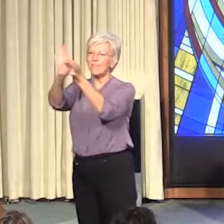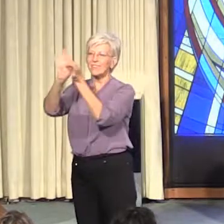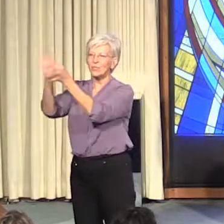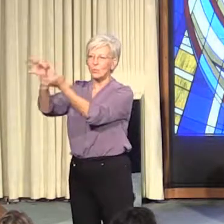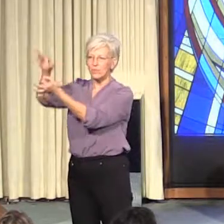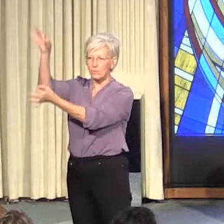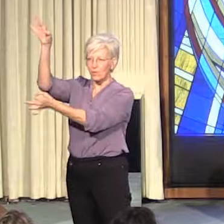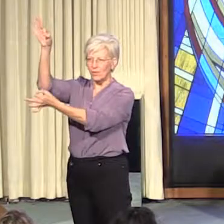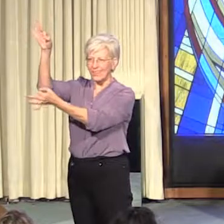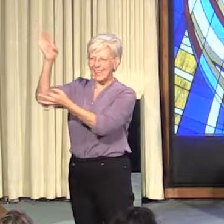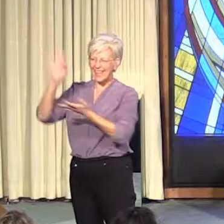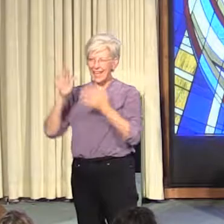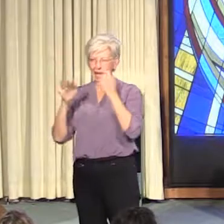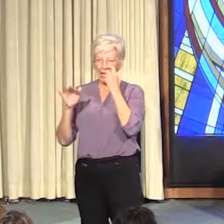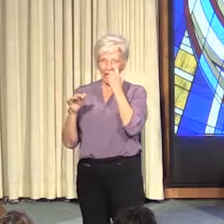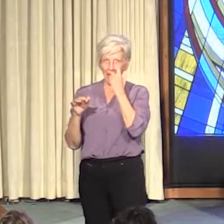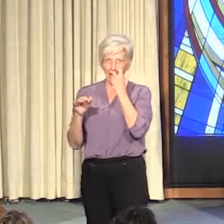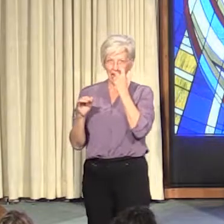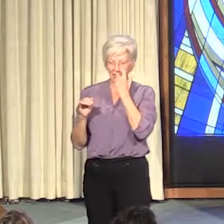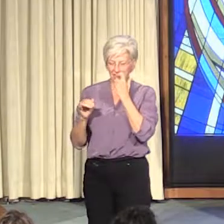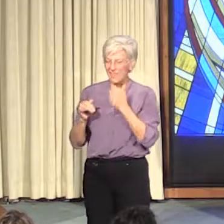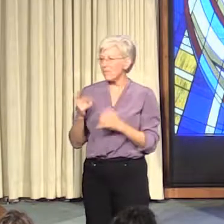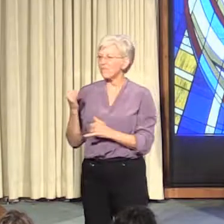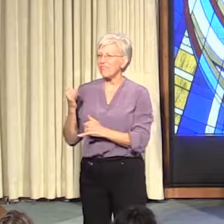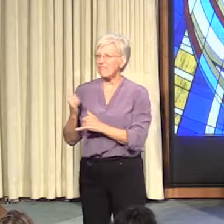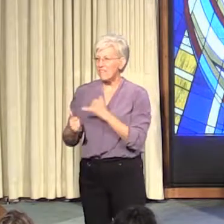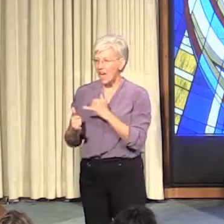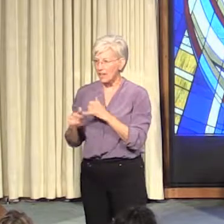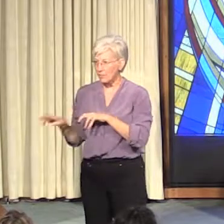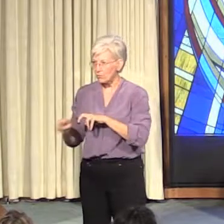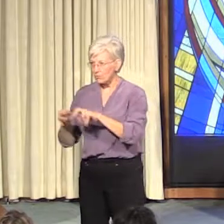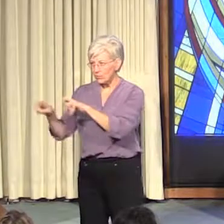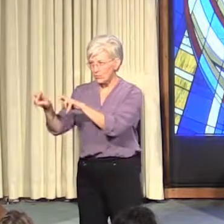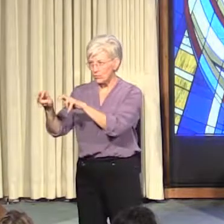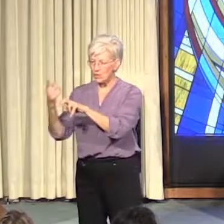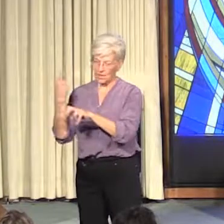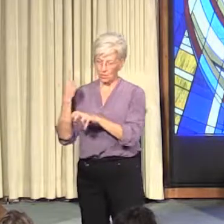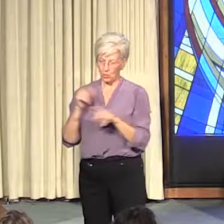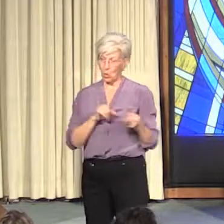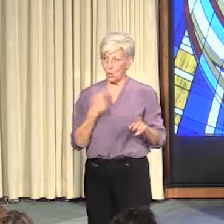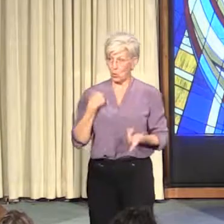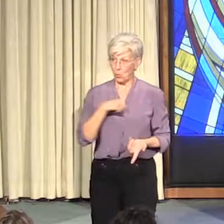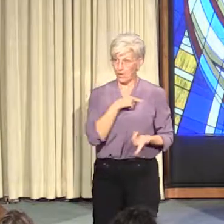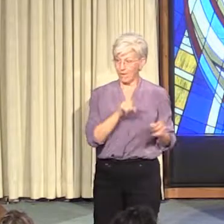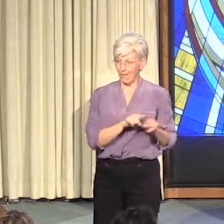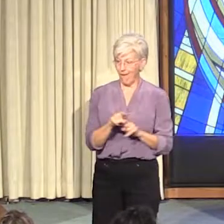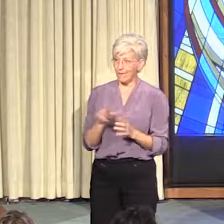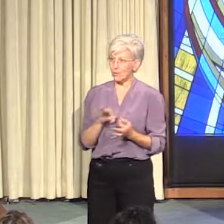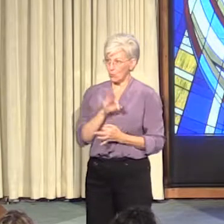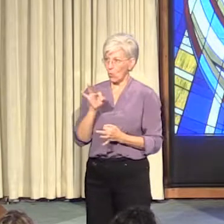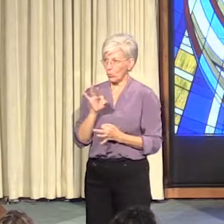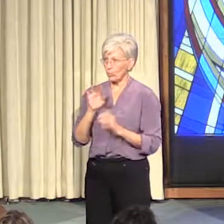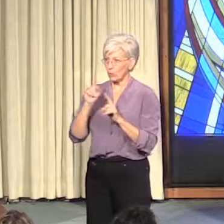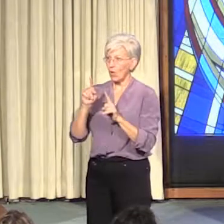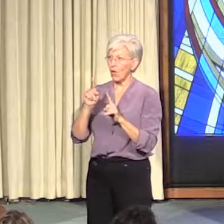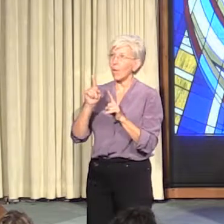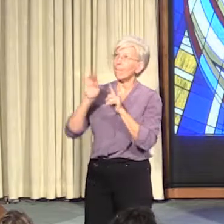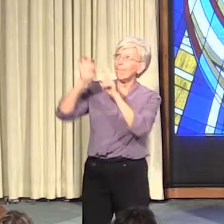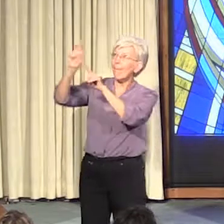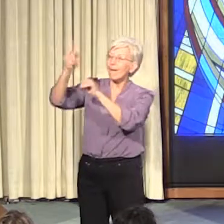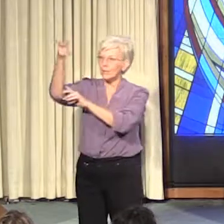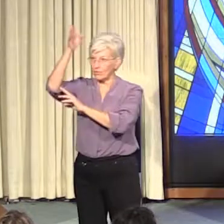Kind of the final journey that we as souls make is that journey back to God.